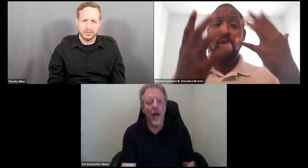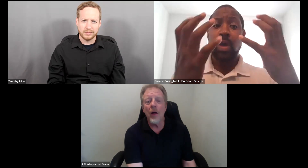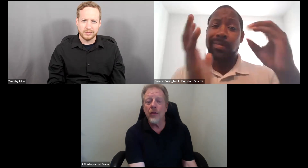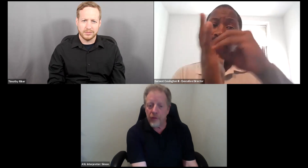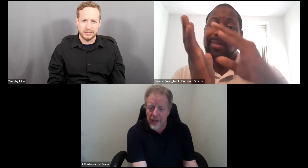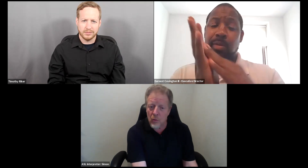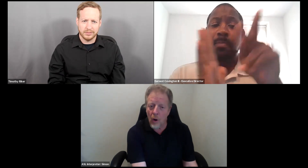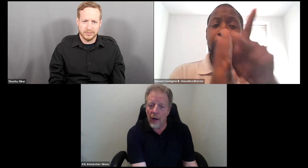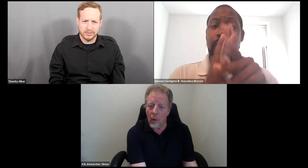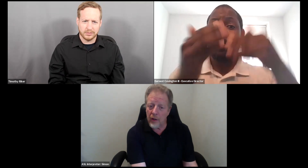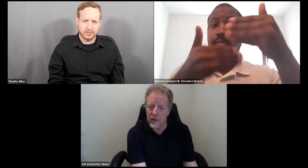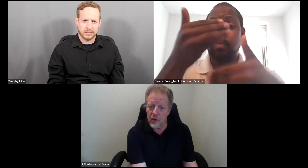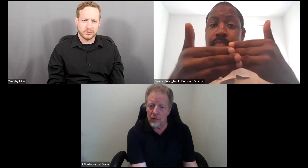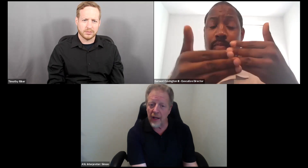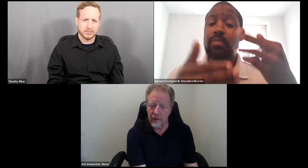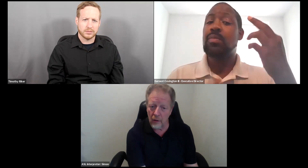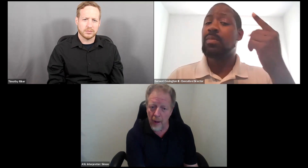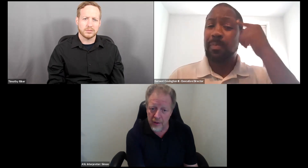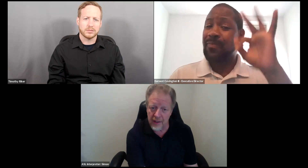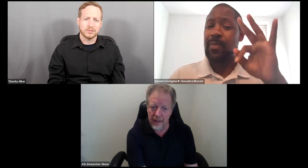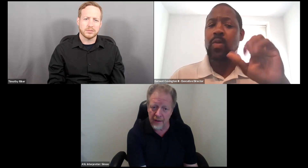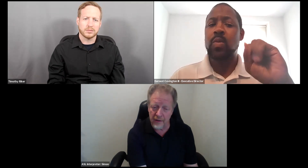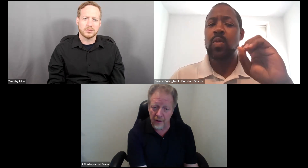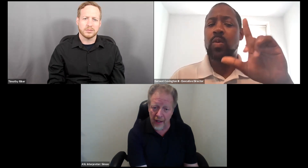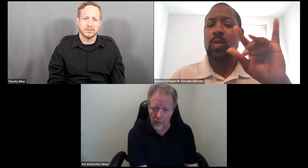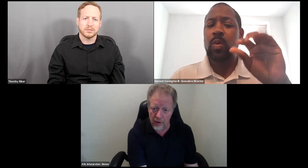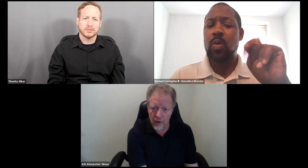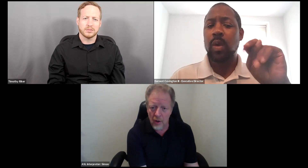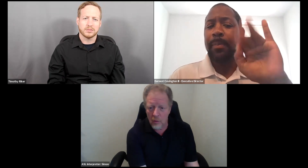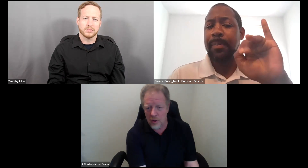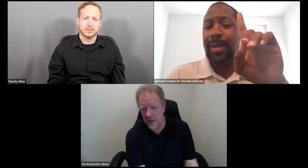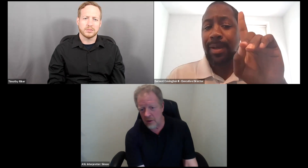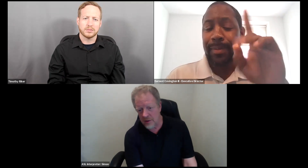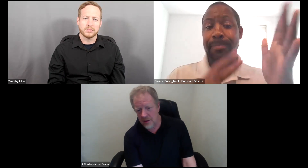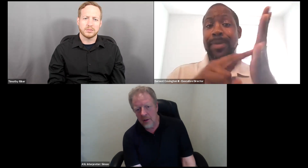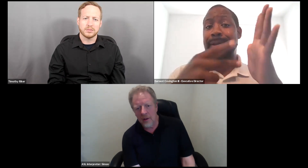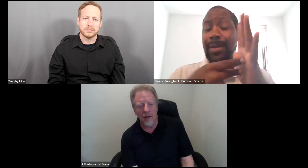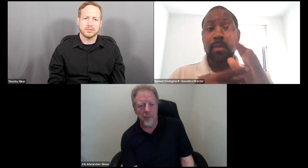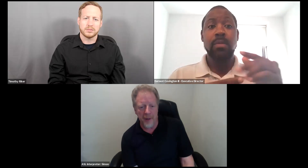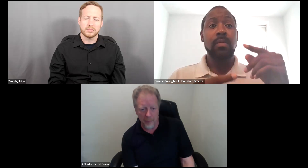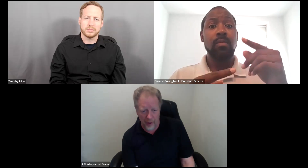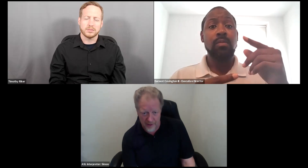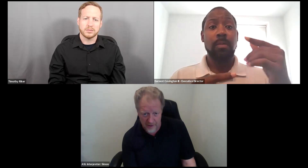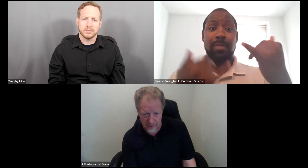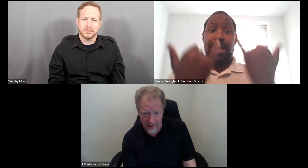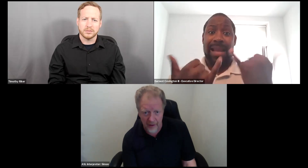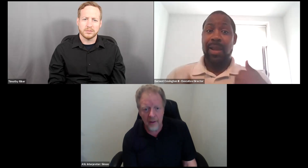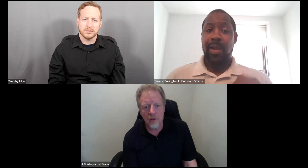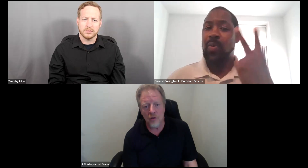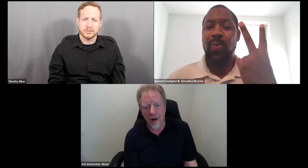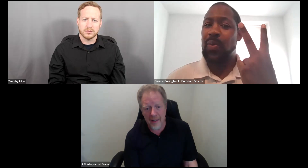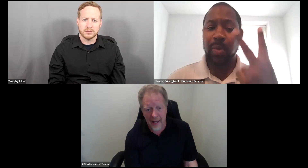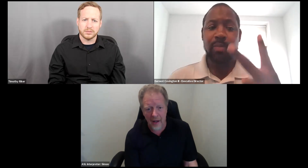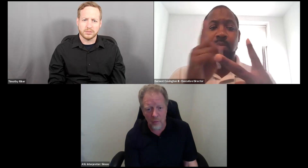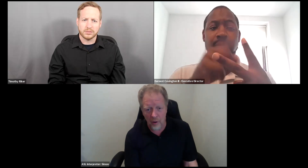Okay. The reason why I wanted to insert that, policy in the language was because of the bidding process. Okay.